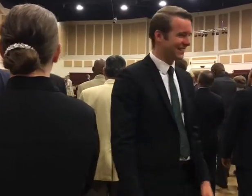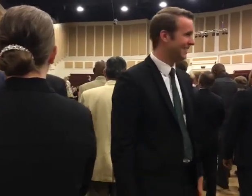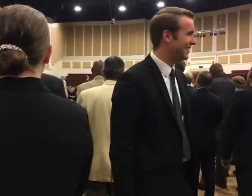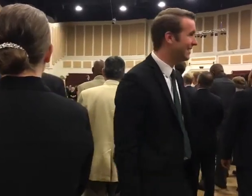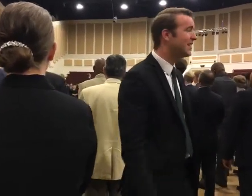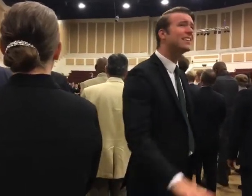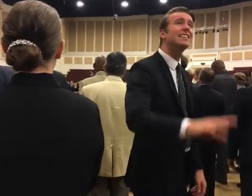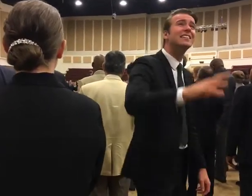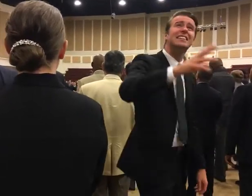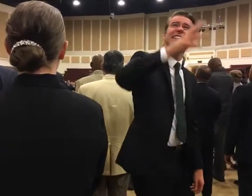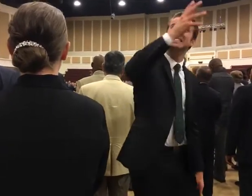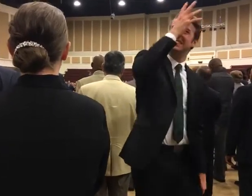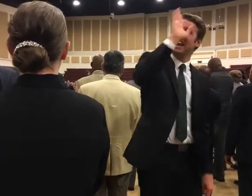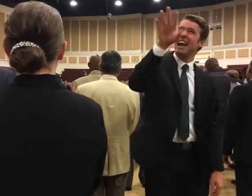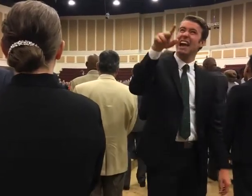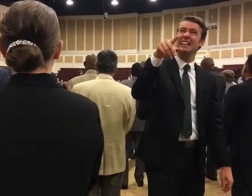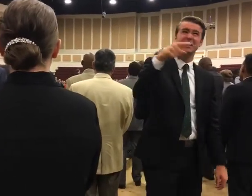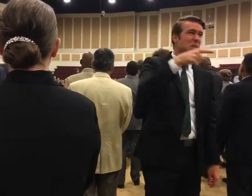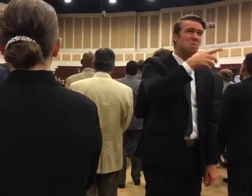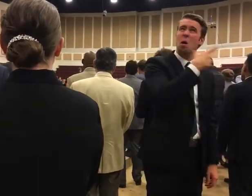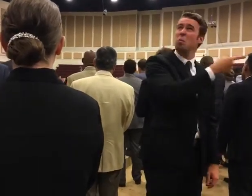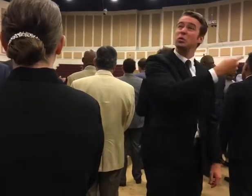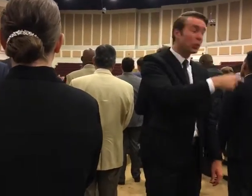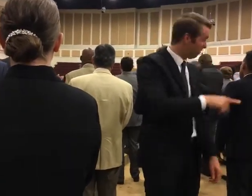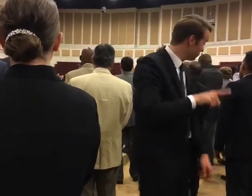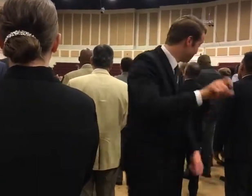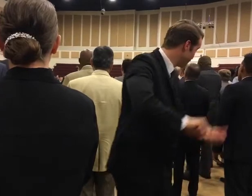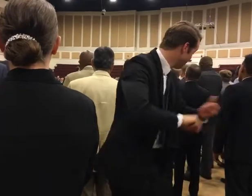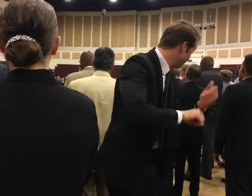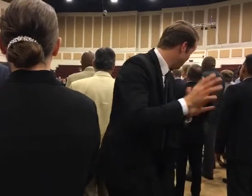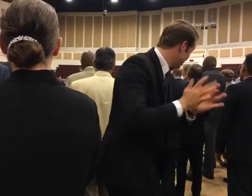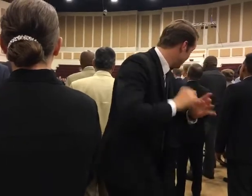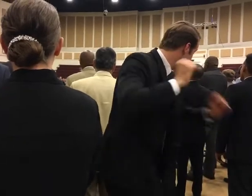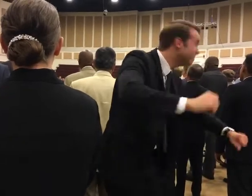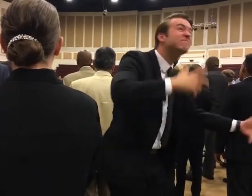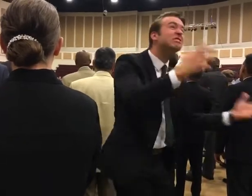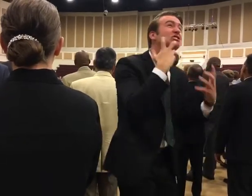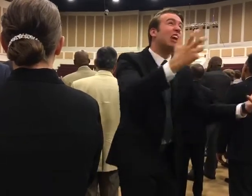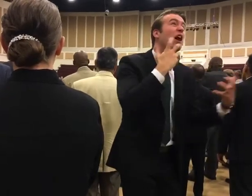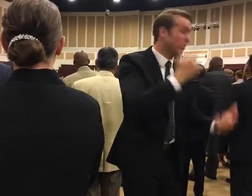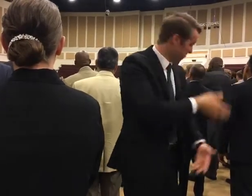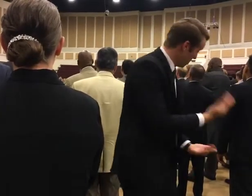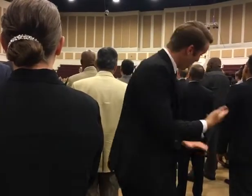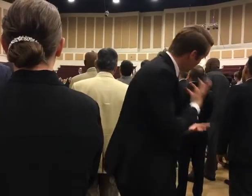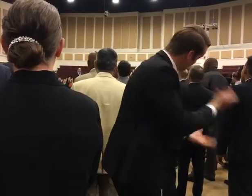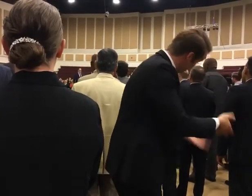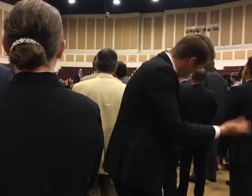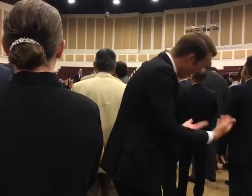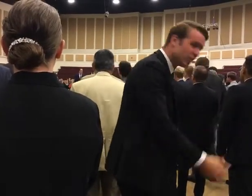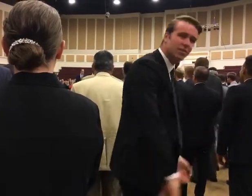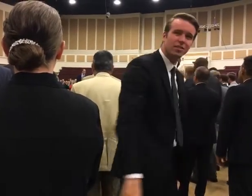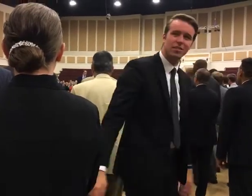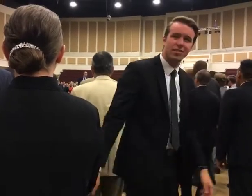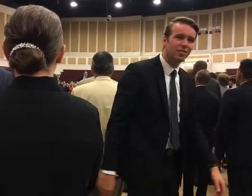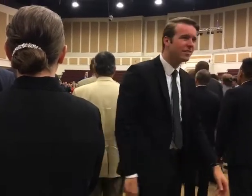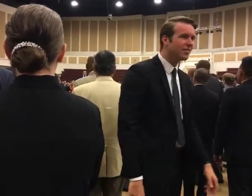shouting. Daddy, what's mama doing? She's going crazy for Jesus. Ah! Look at shout, son.